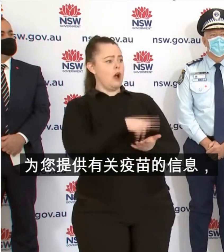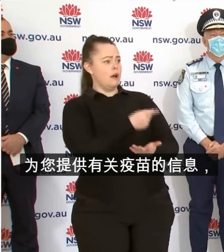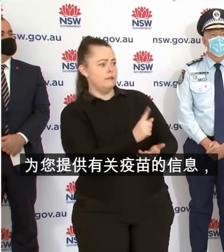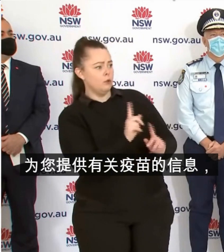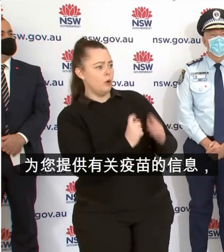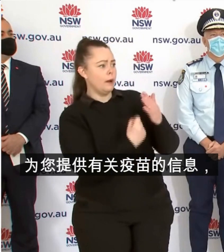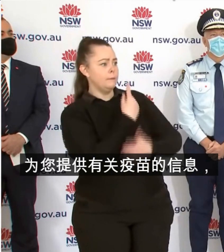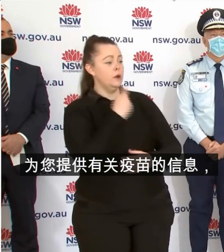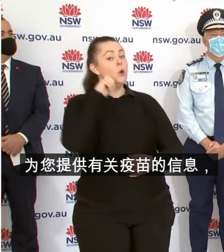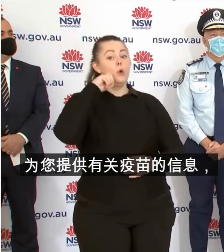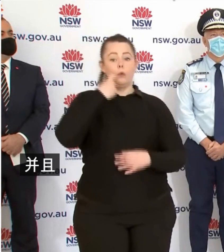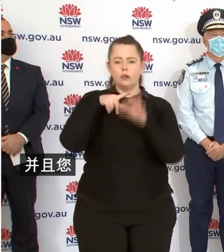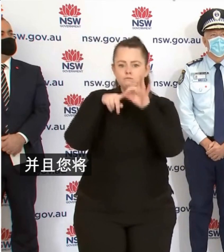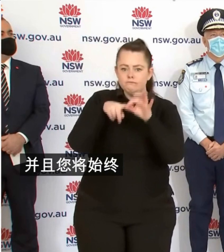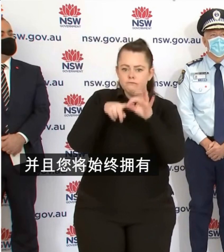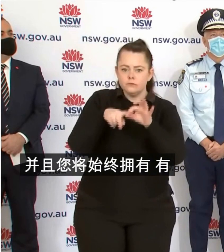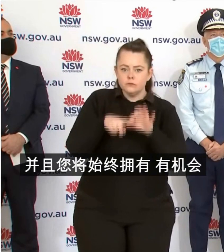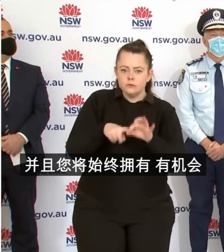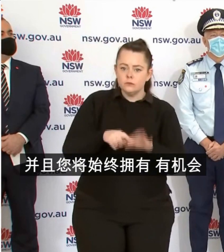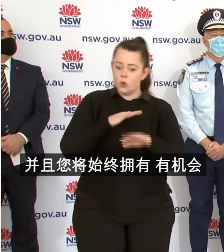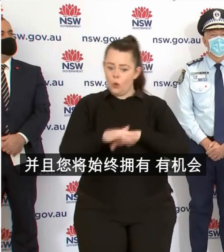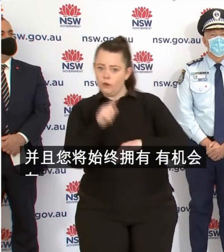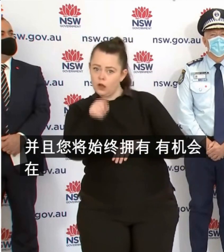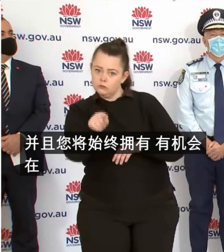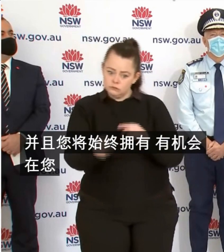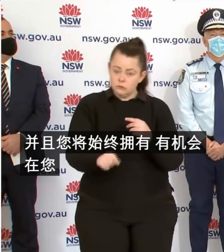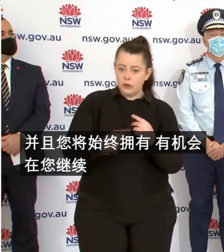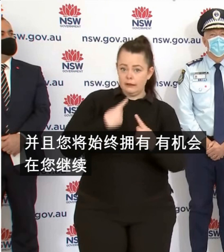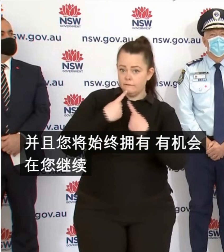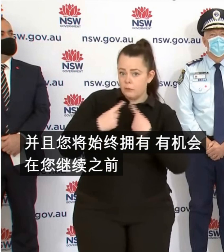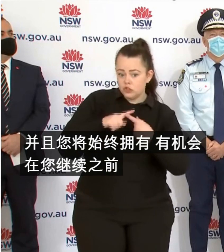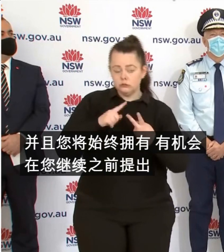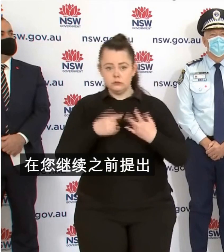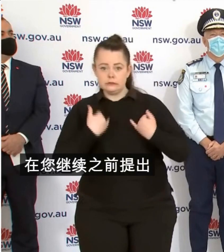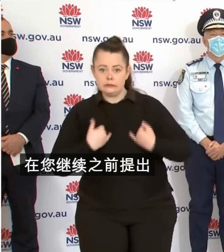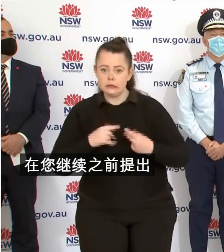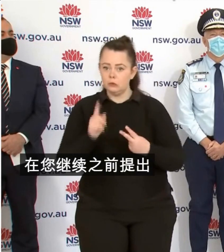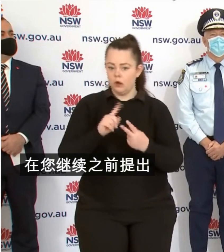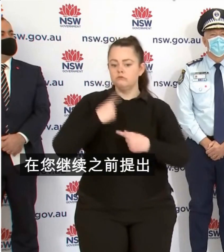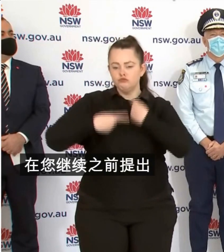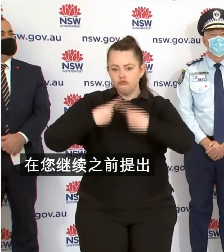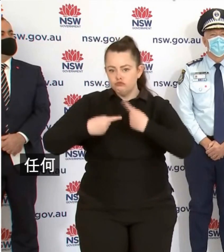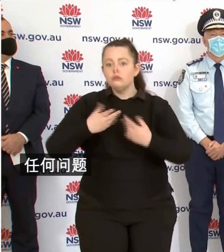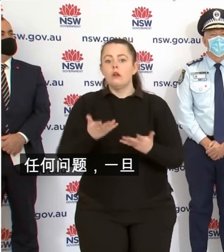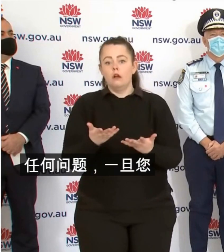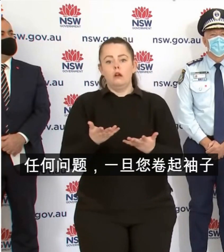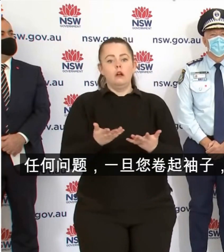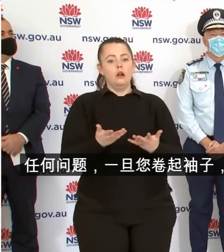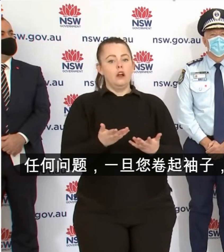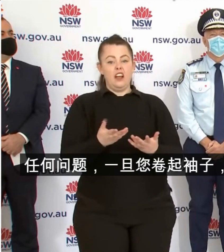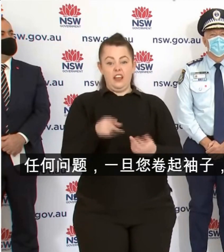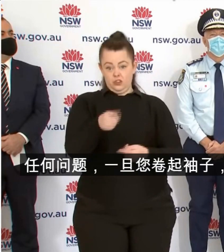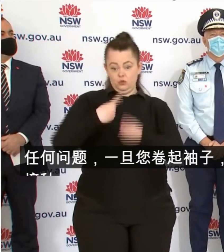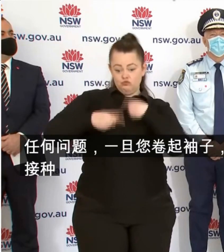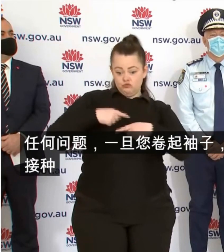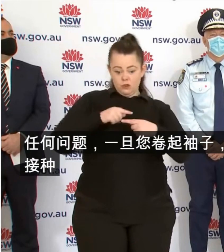vaccine. And you'll always have the opportunity to ask any questions before you go any further. The vaccine itself